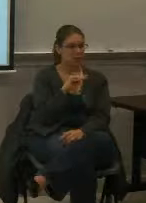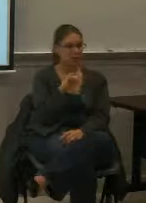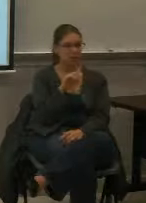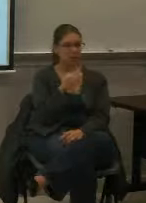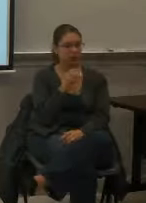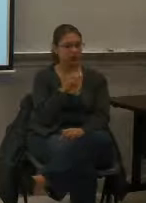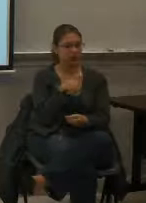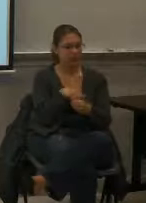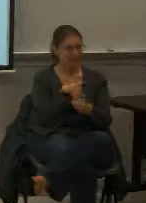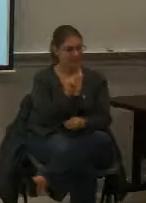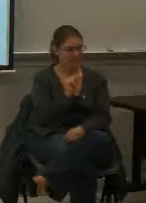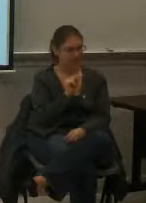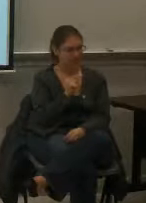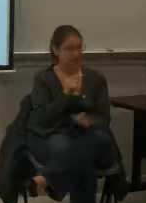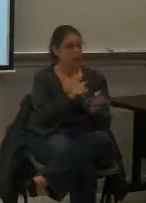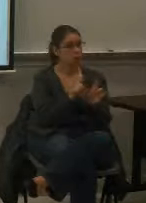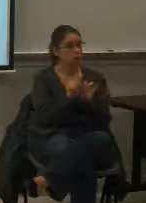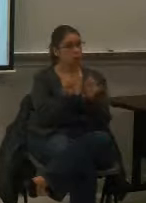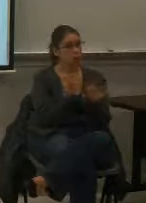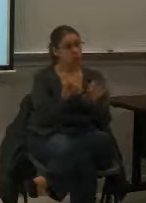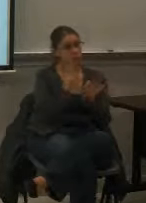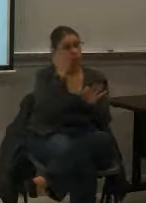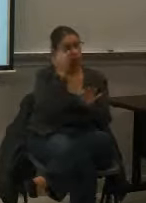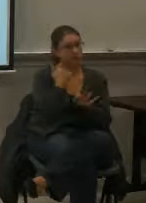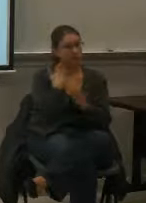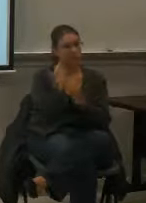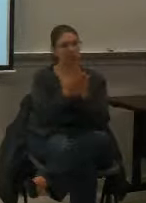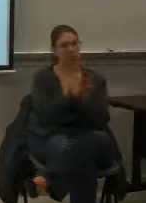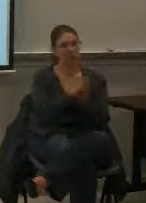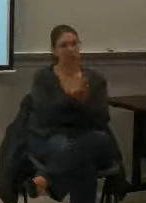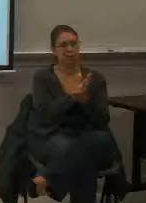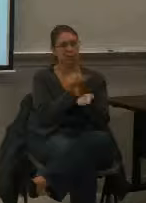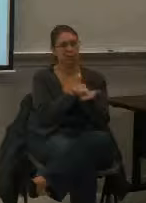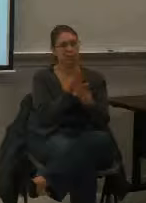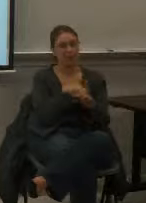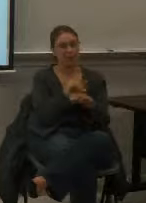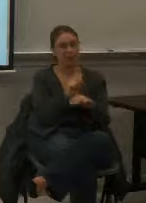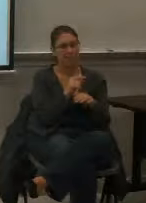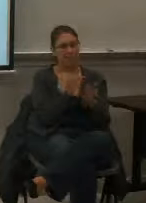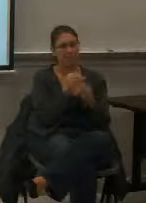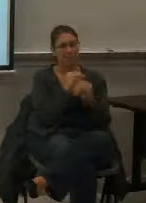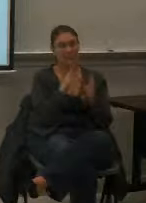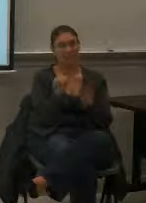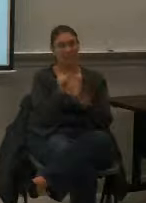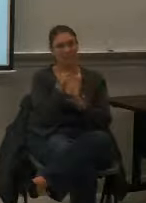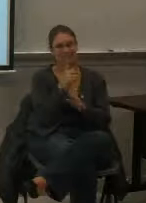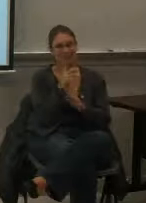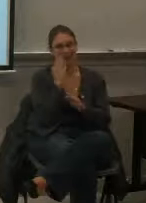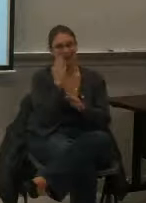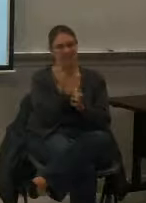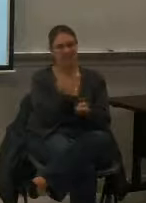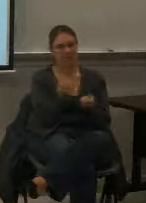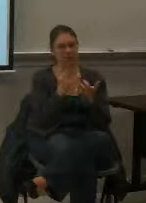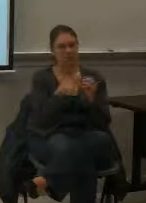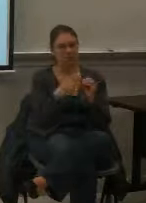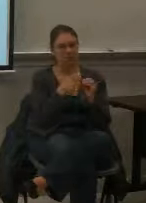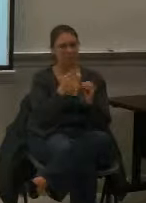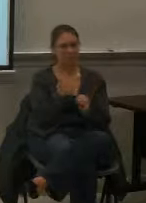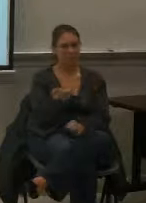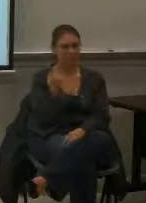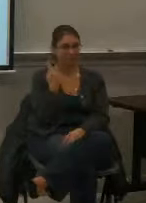And this is also important mainly because I got some papers published on it, but almost nobody else really knows